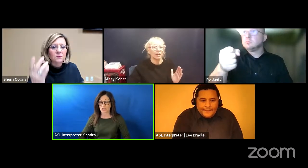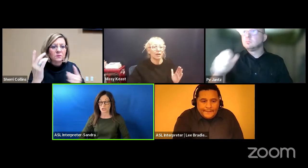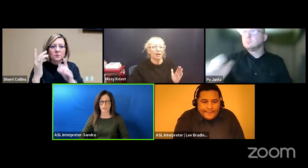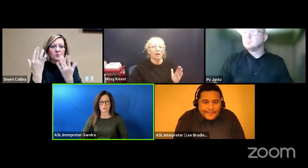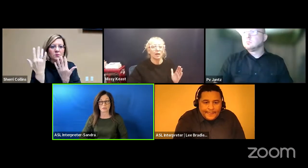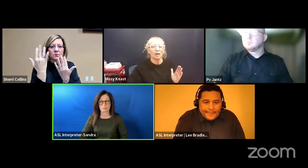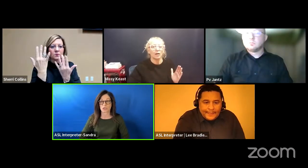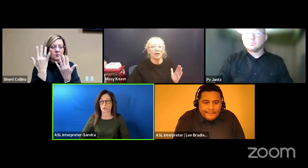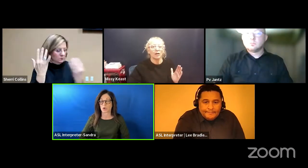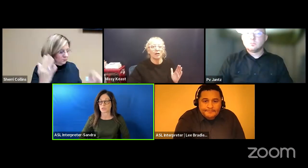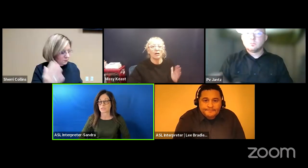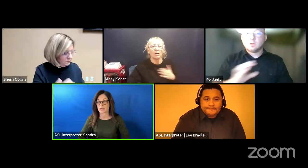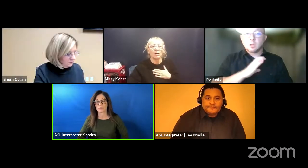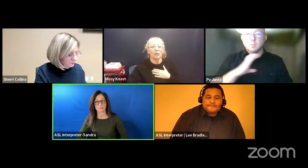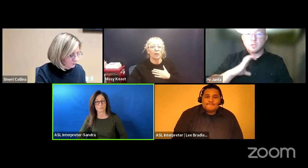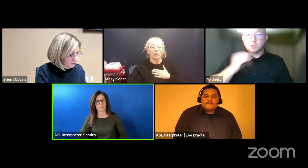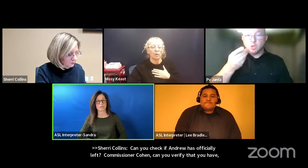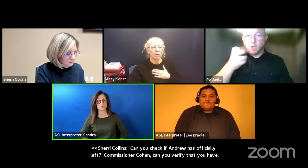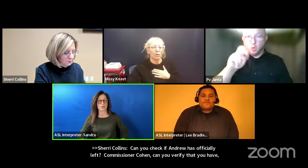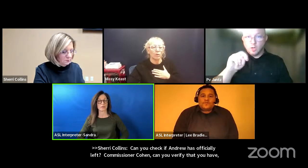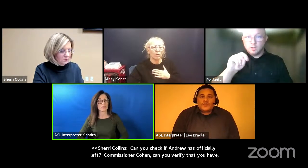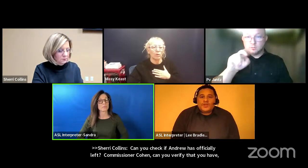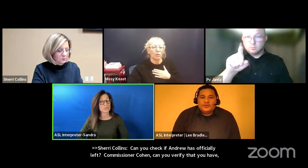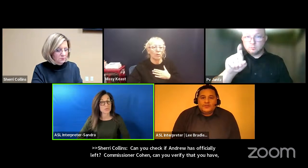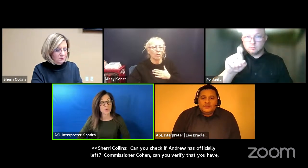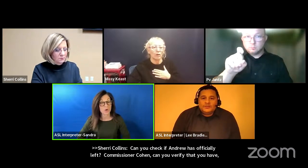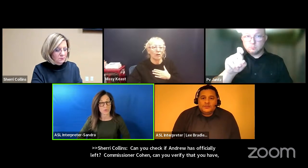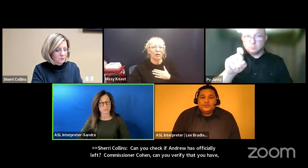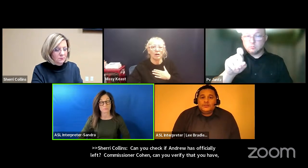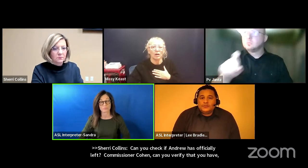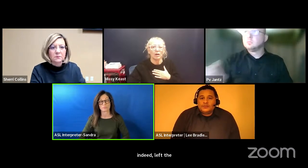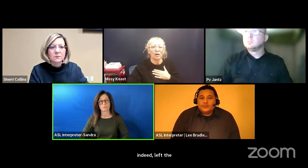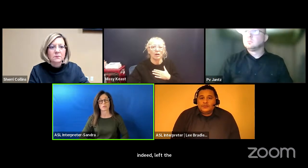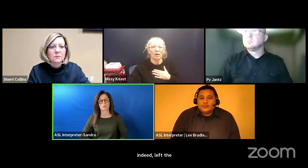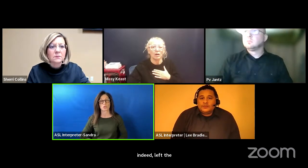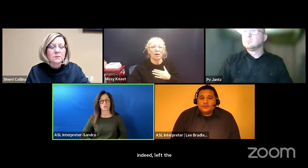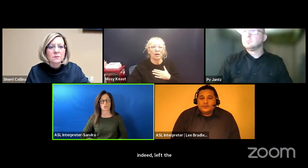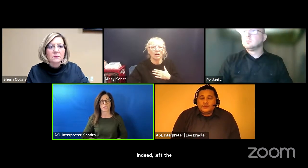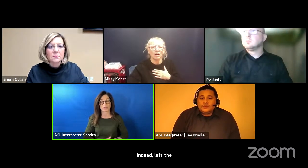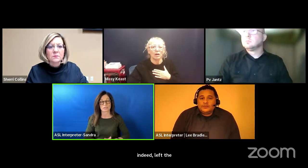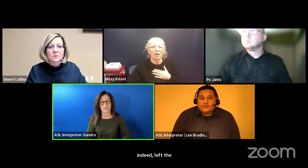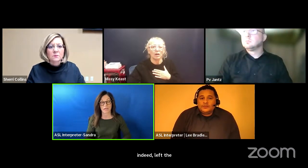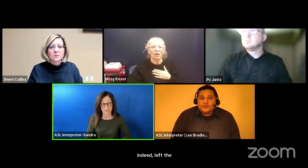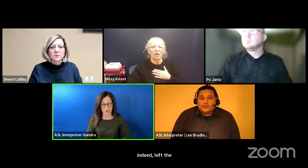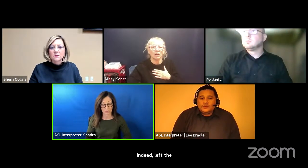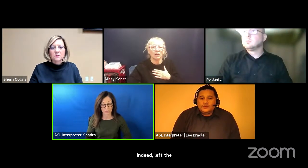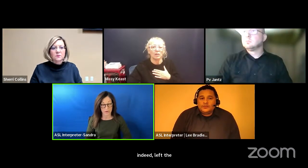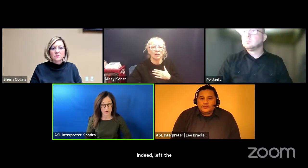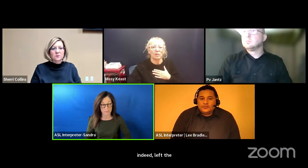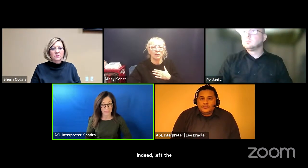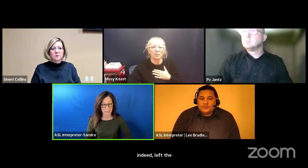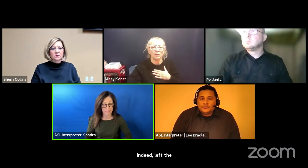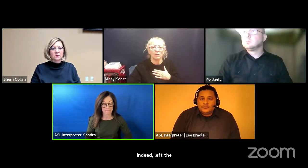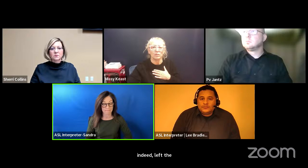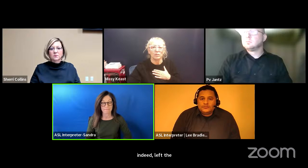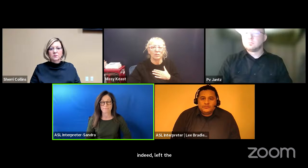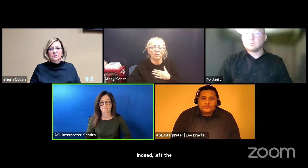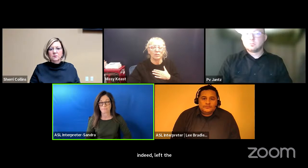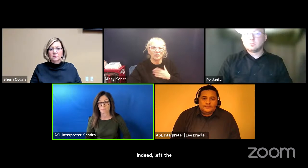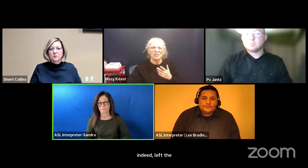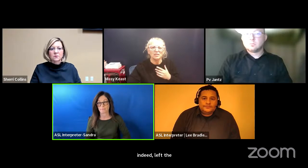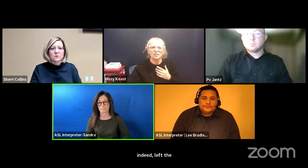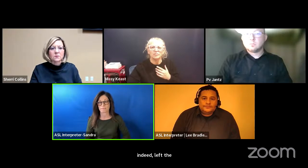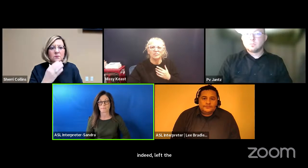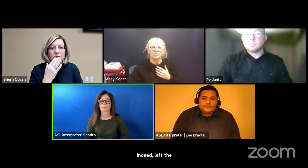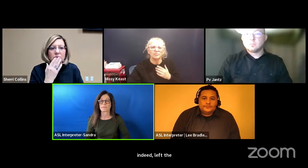I can check, Commissioner Cohen said. Please wait. Commissioner Cohen, Commissioner Jantz asked, are you there?